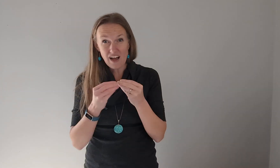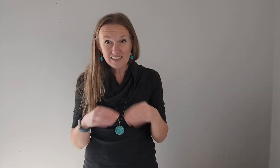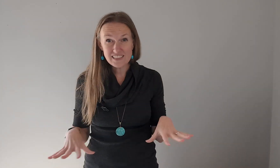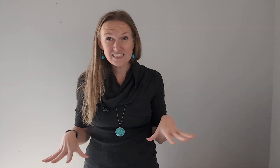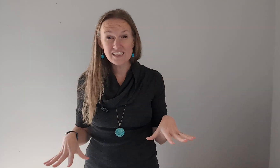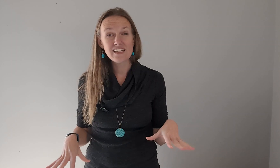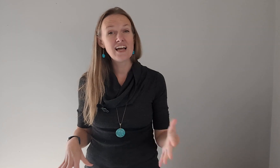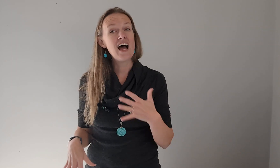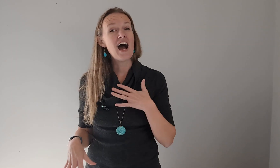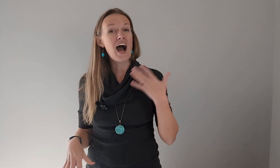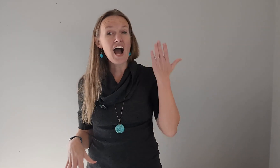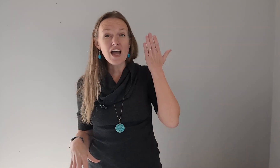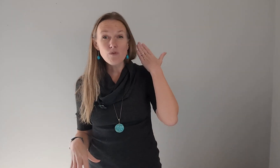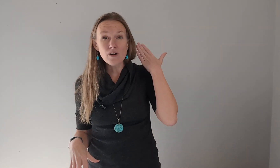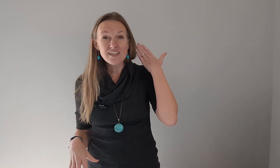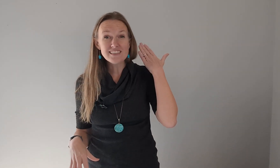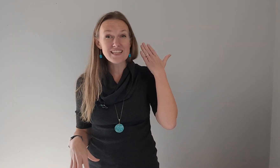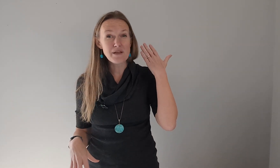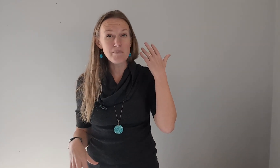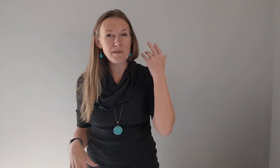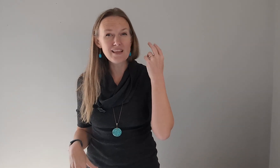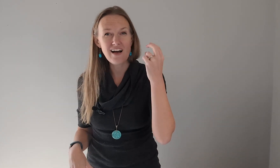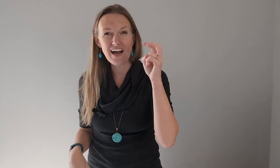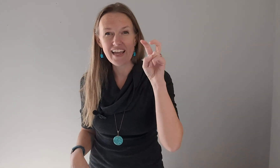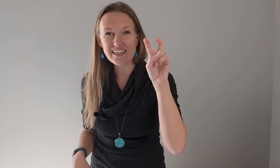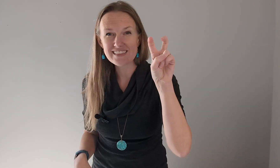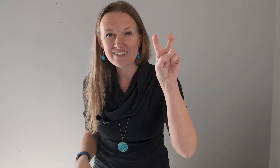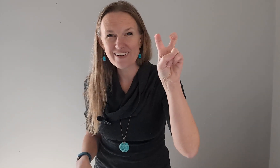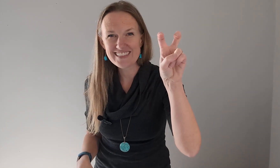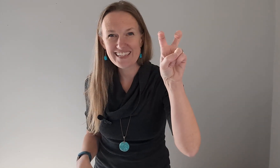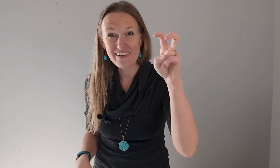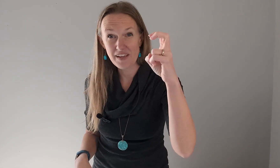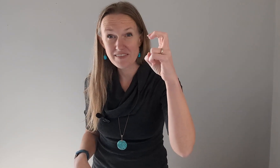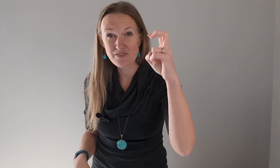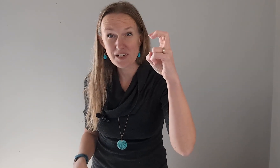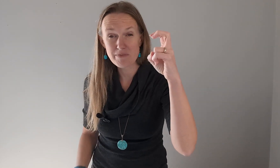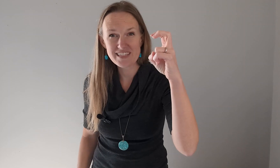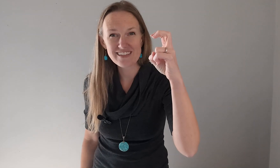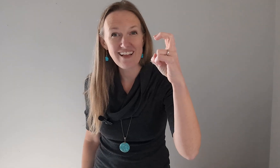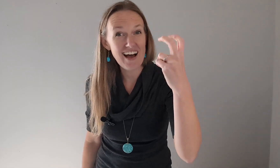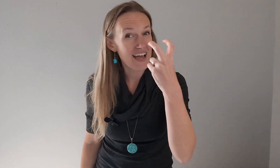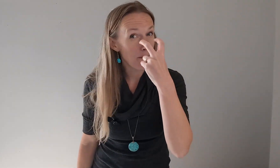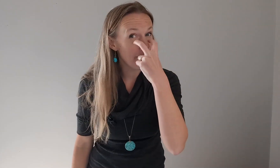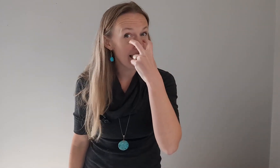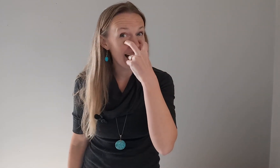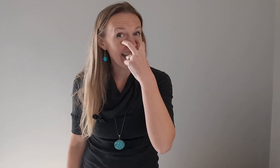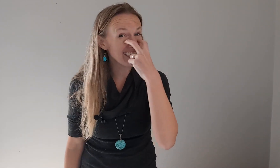lost. I was, and then blind. So once again, we have this finger position a lot. Blind.